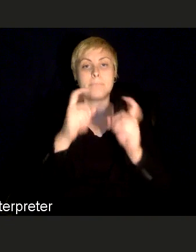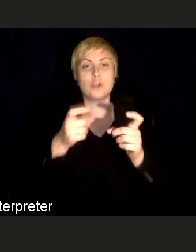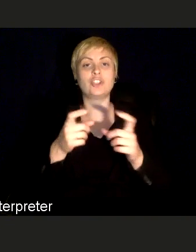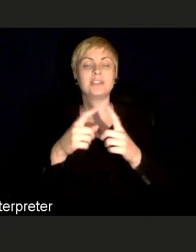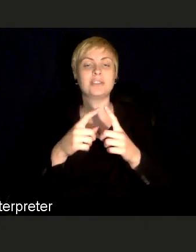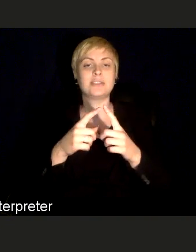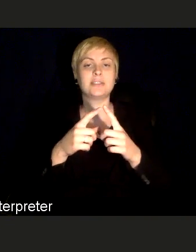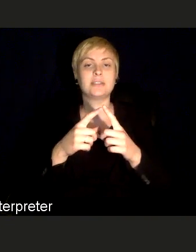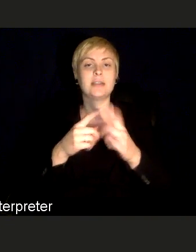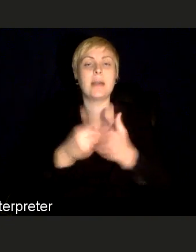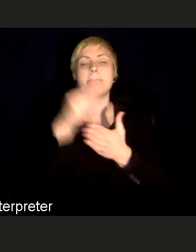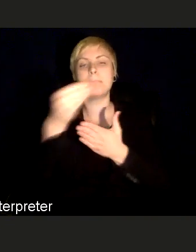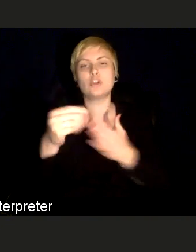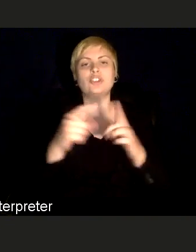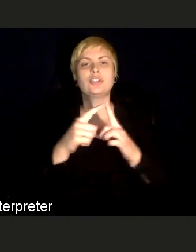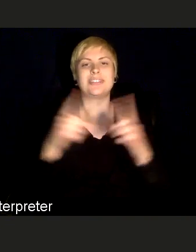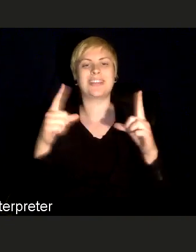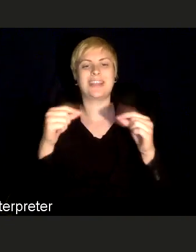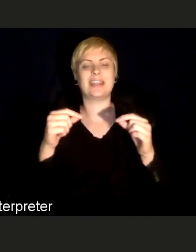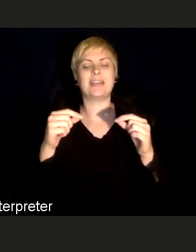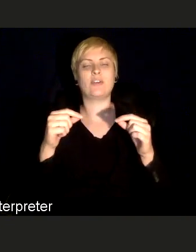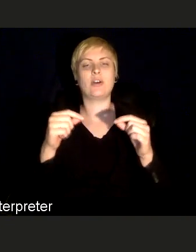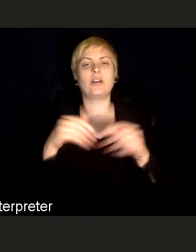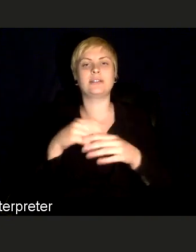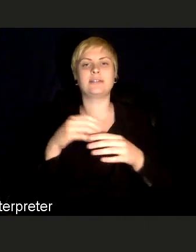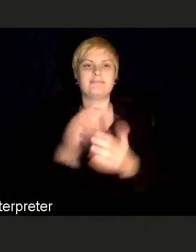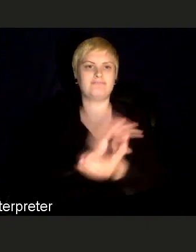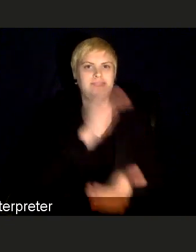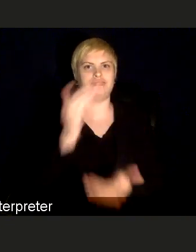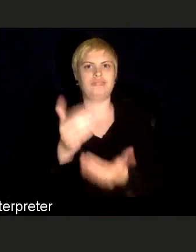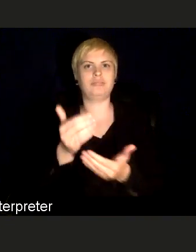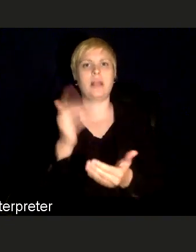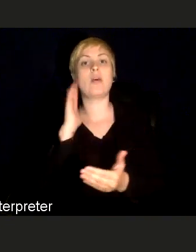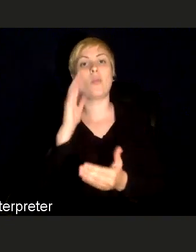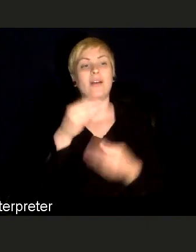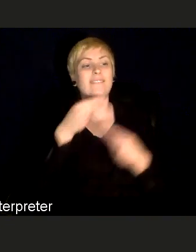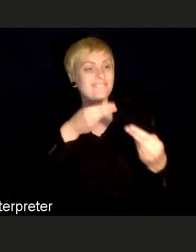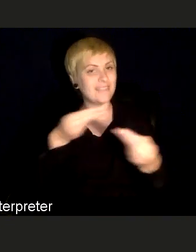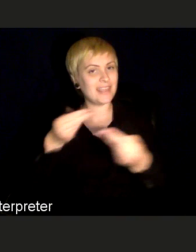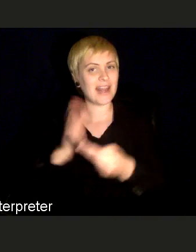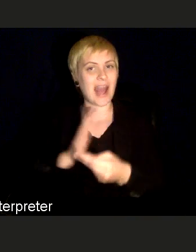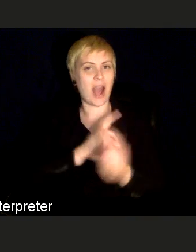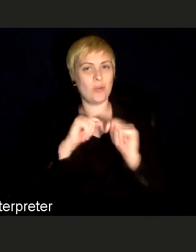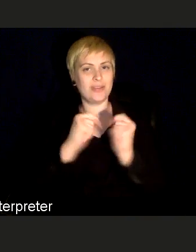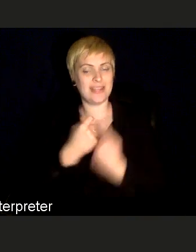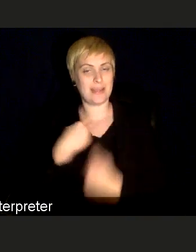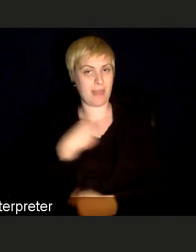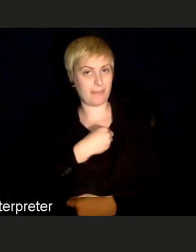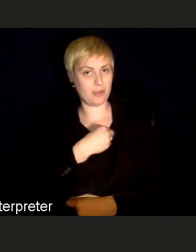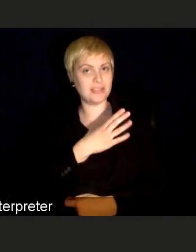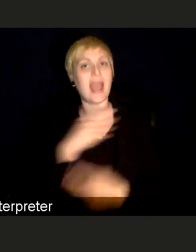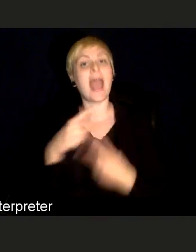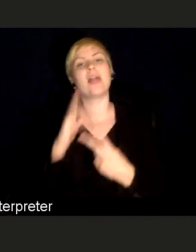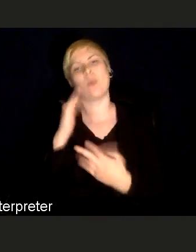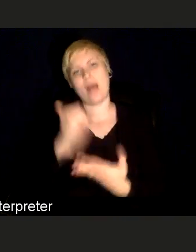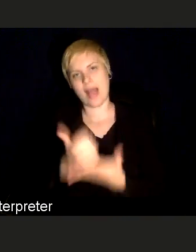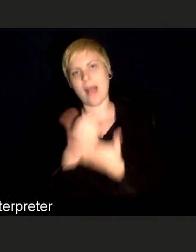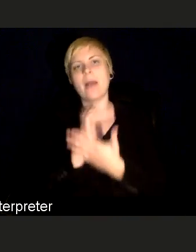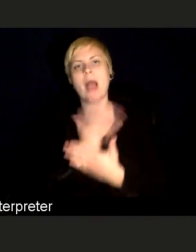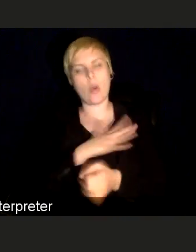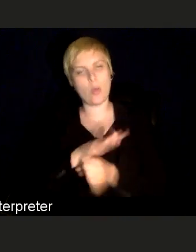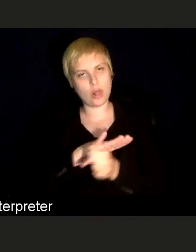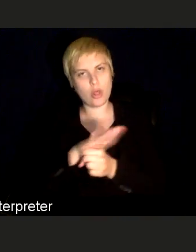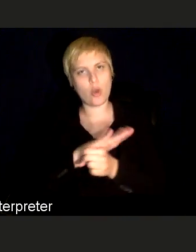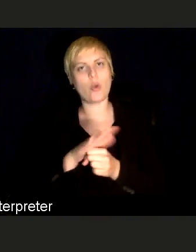will do a few things. It certainly will feed our Beebe team members, but it also will help our local business and restaurants